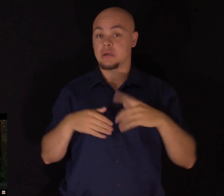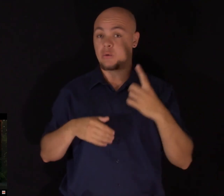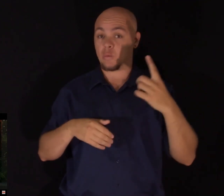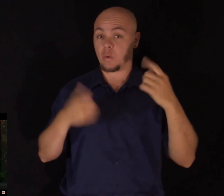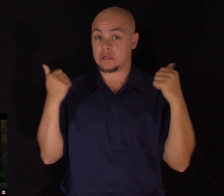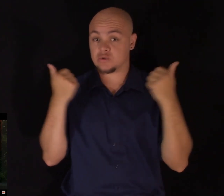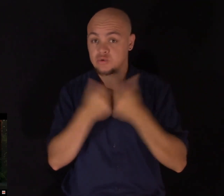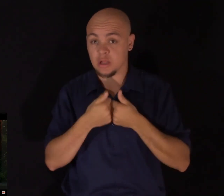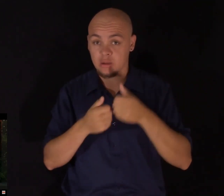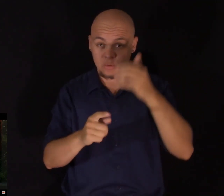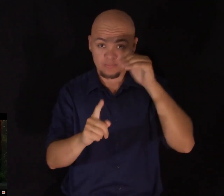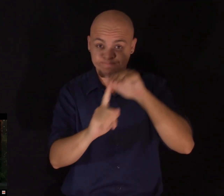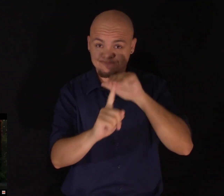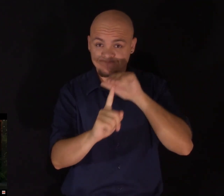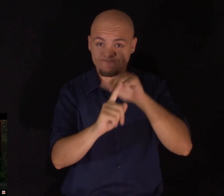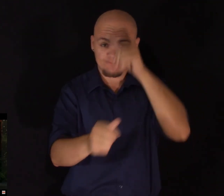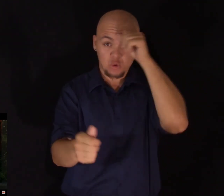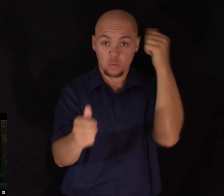have is to remember,